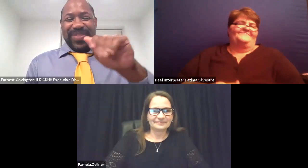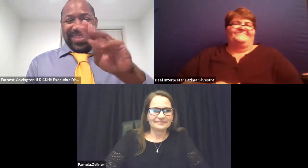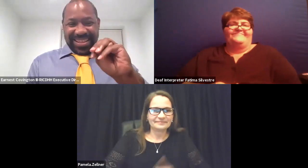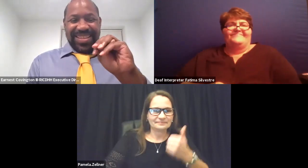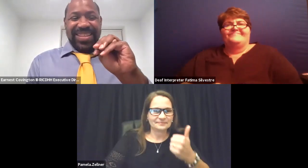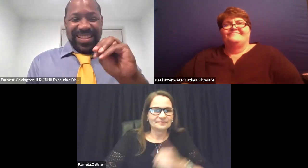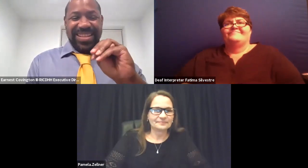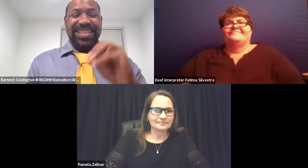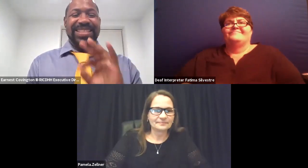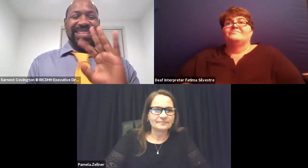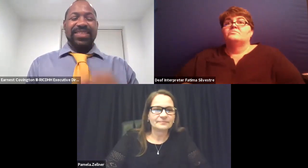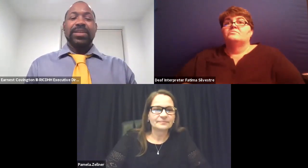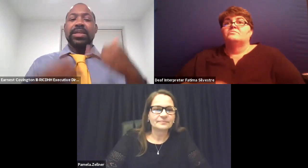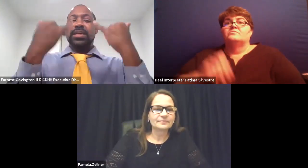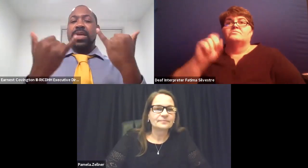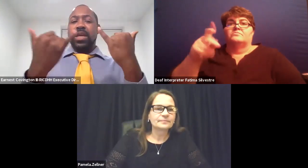virtually. Thank you.